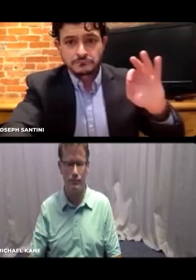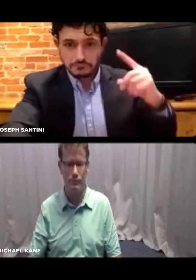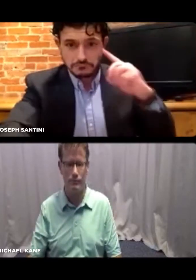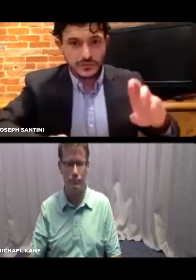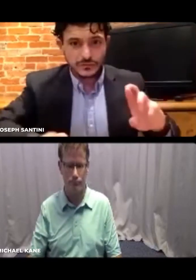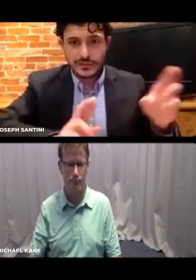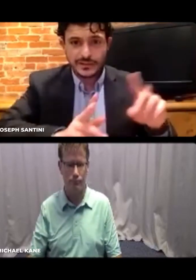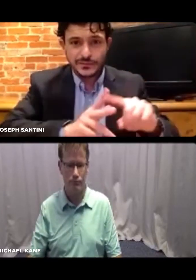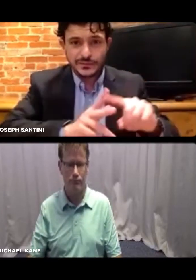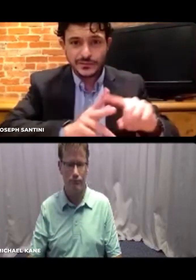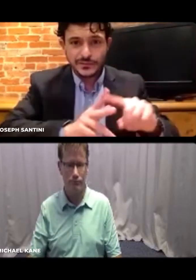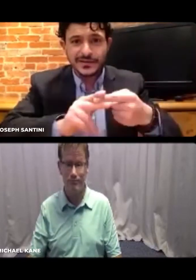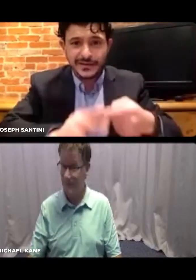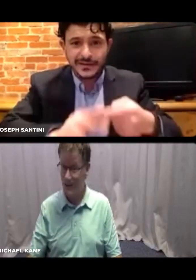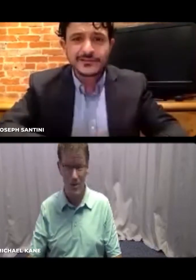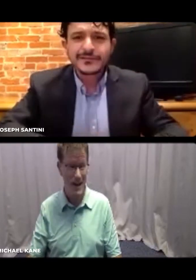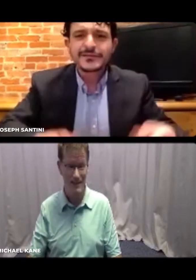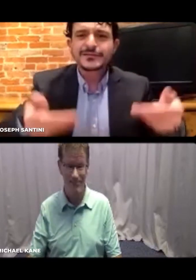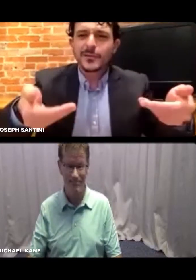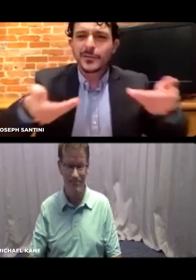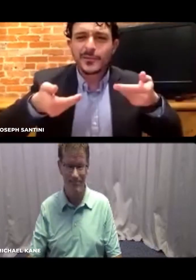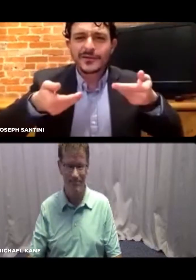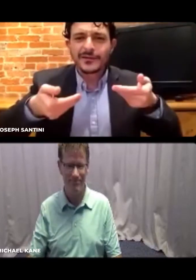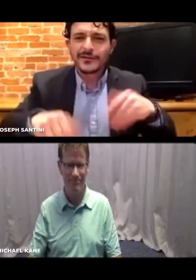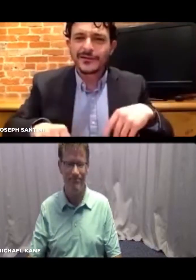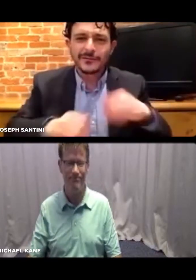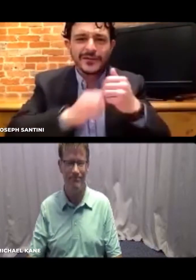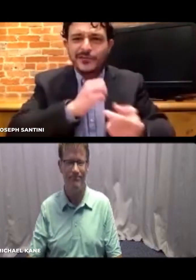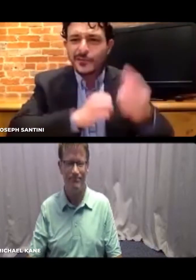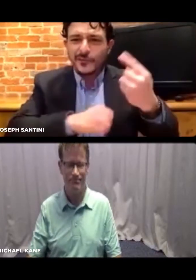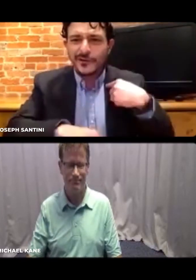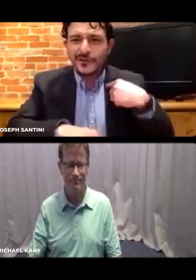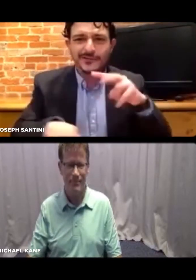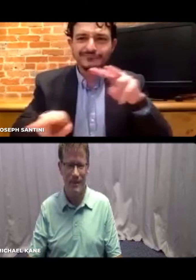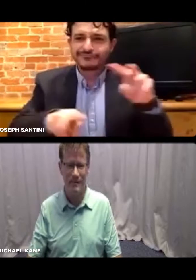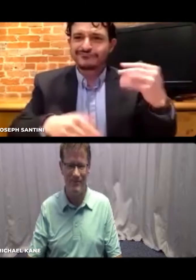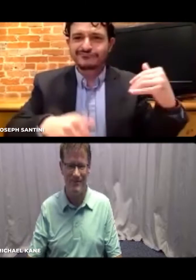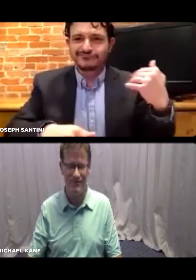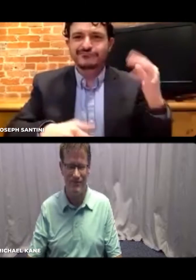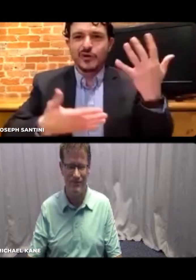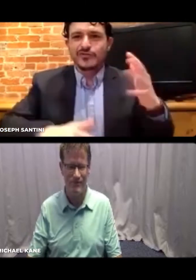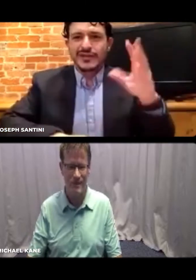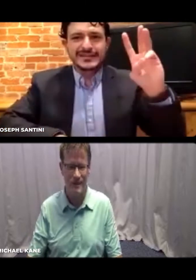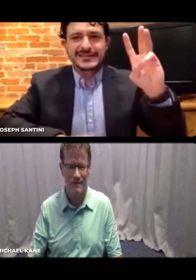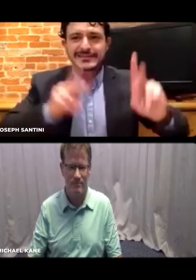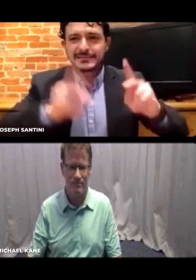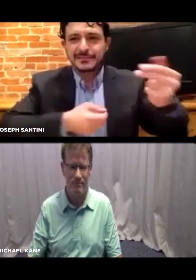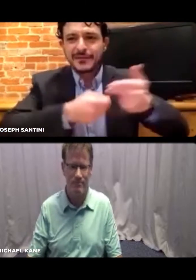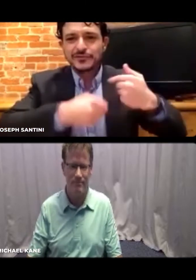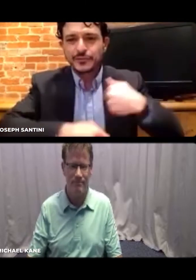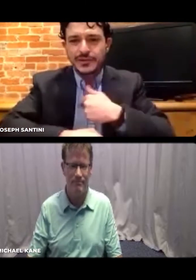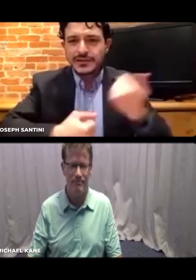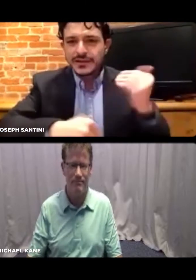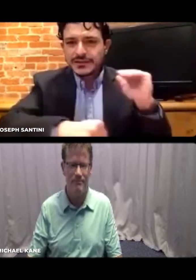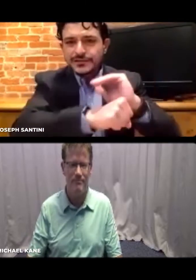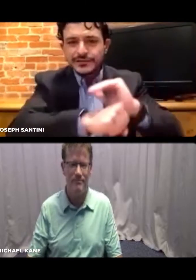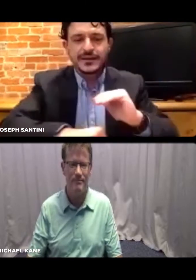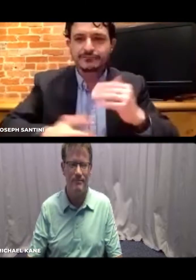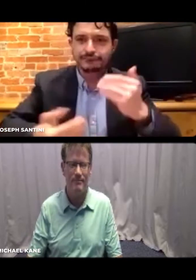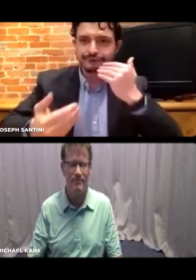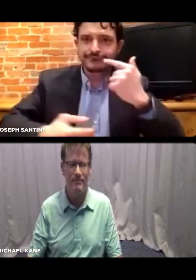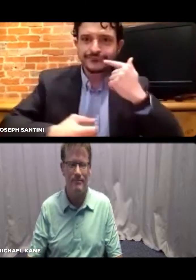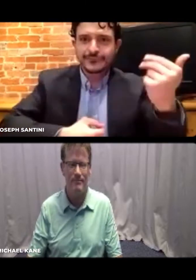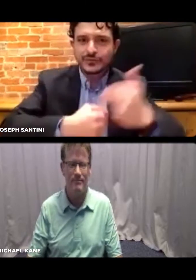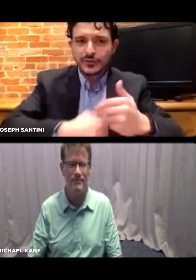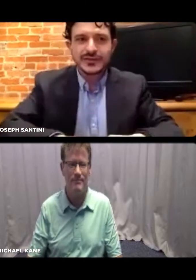Joseph speaking. I think we're ready to begin. I would like to welcome everyone tonight. We have 6 attendees already sitting in our